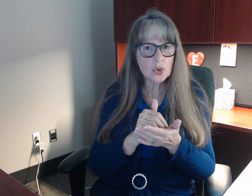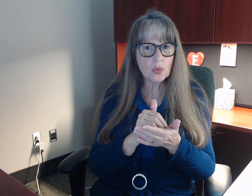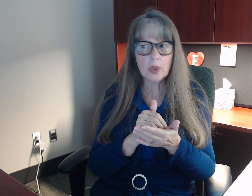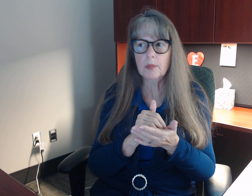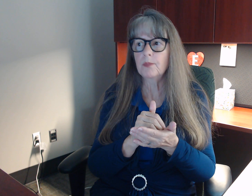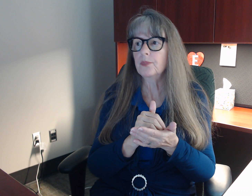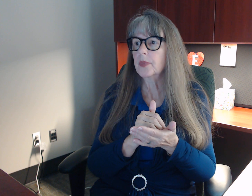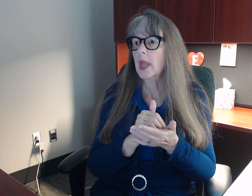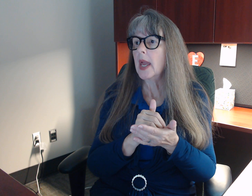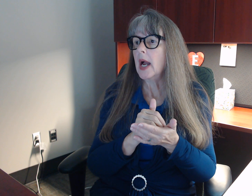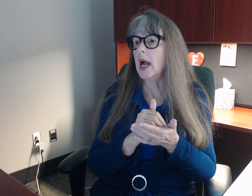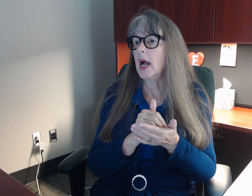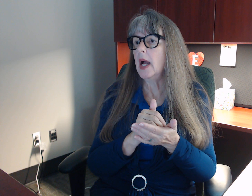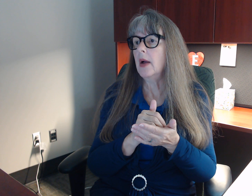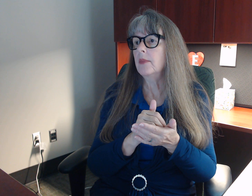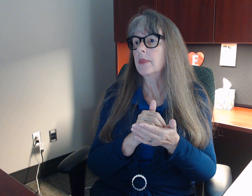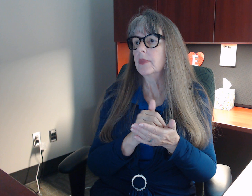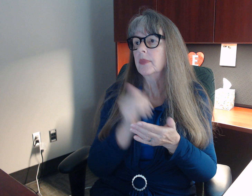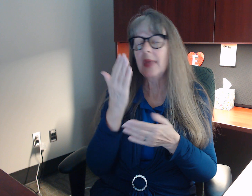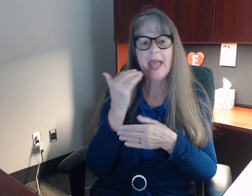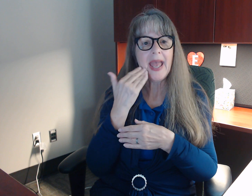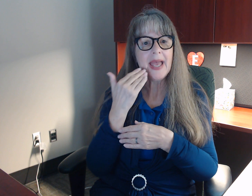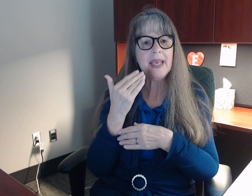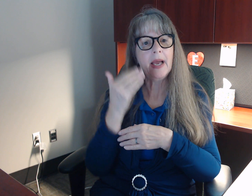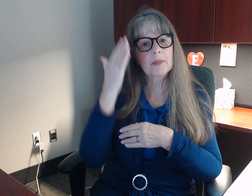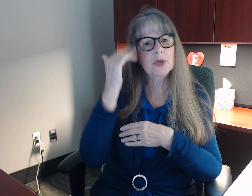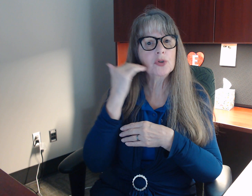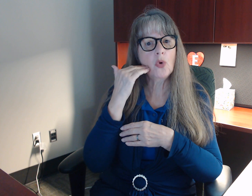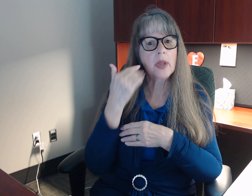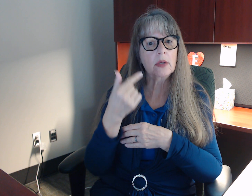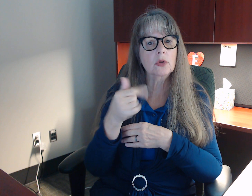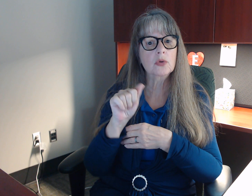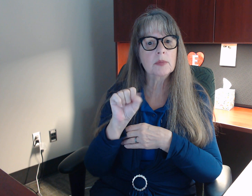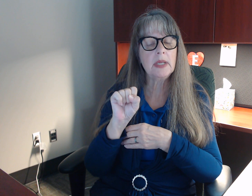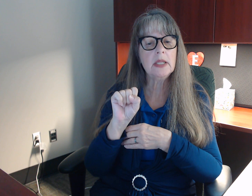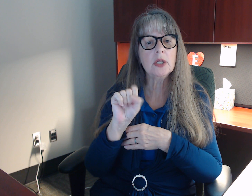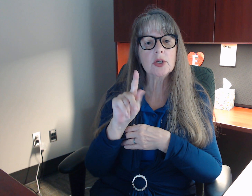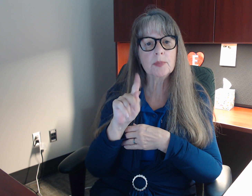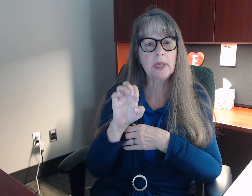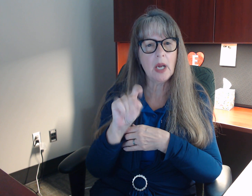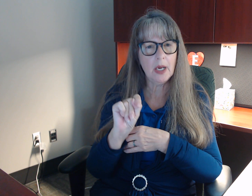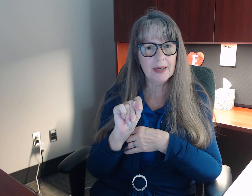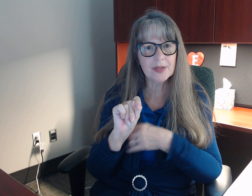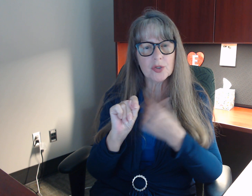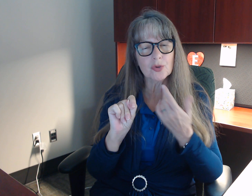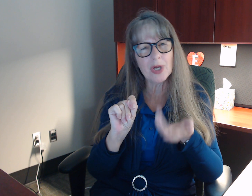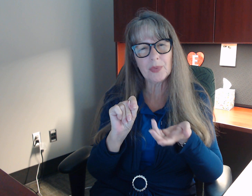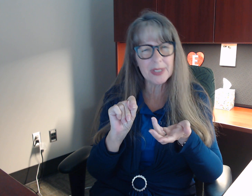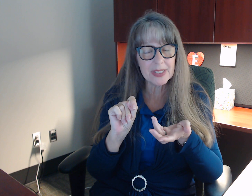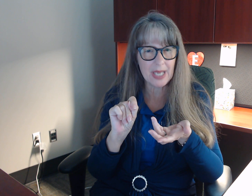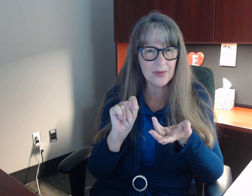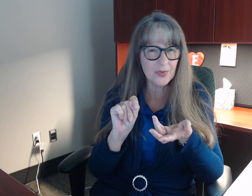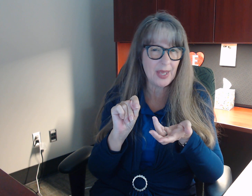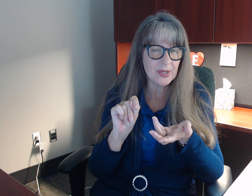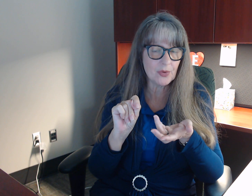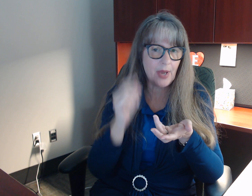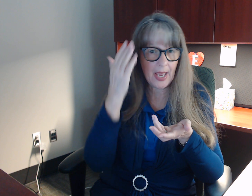restore. The head, I'm going to do some English because there's not really a sign for that. So a